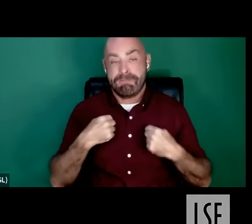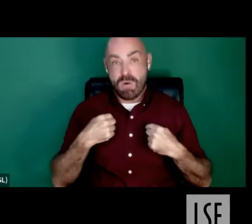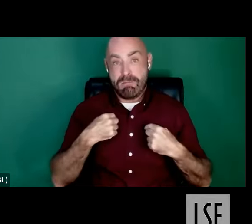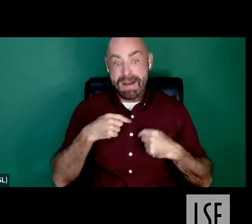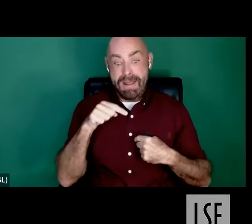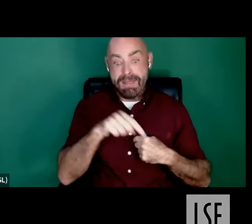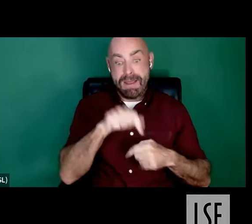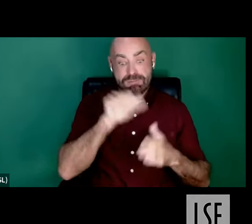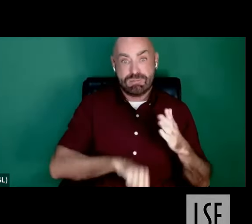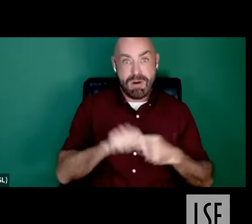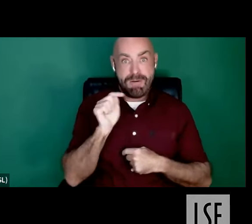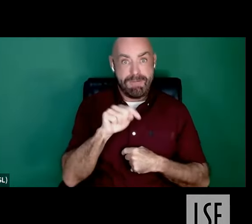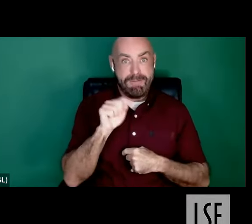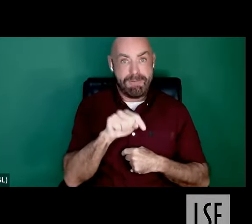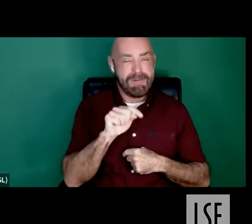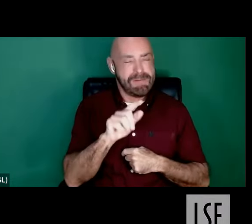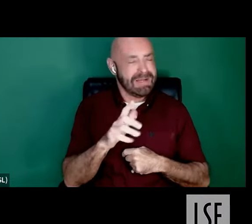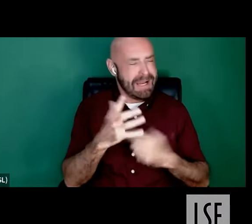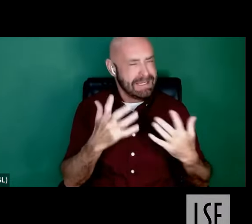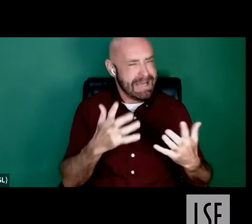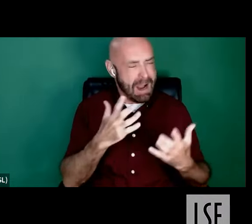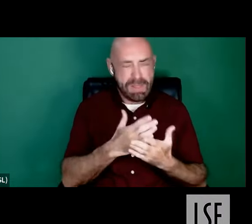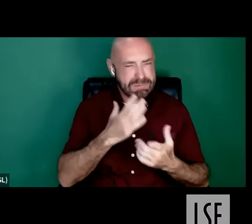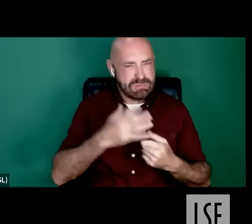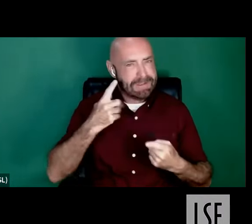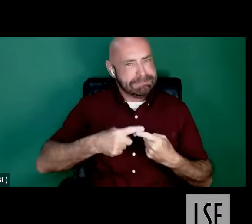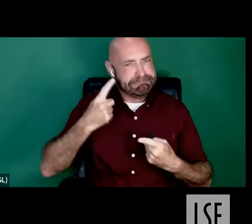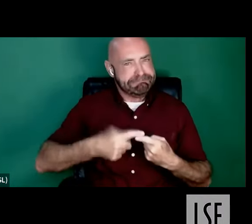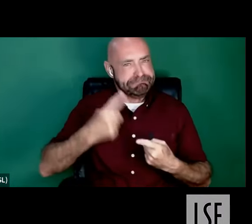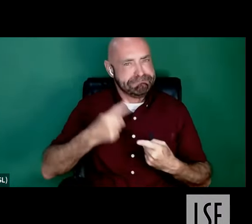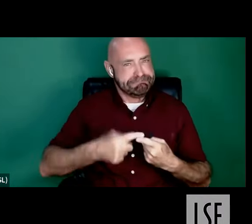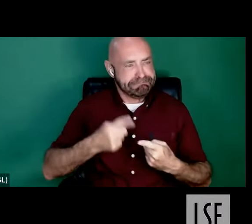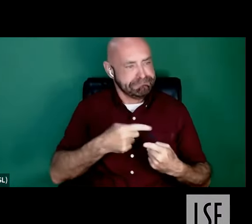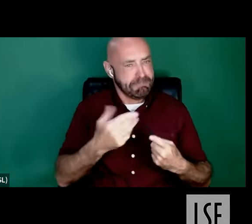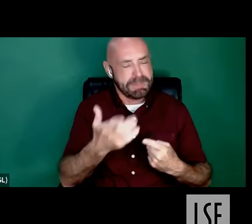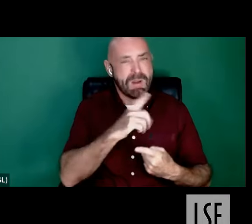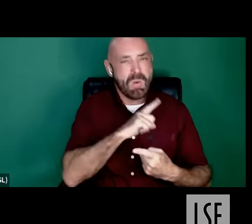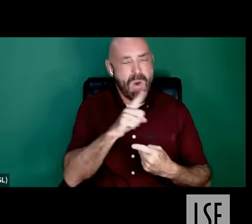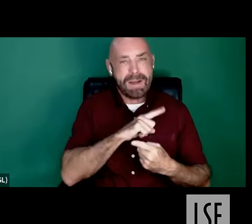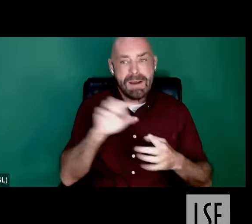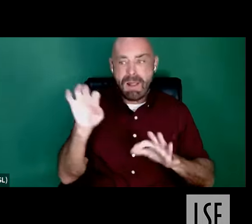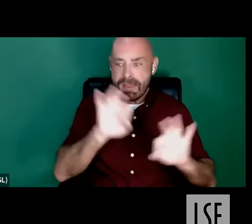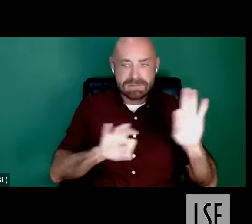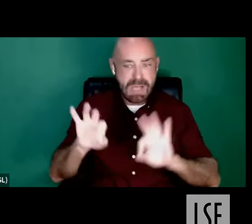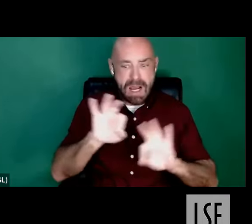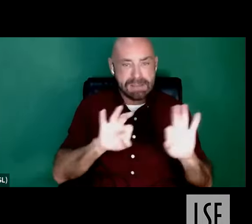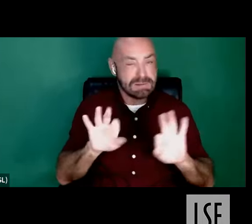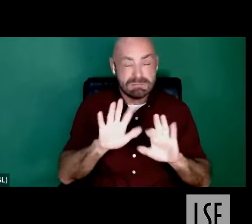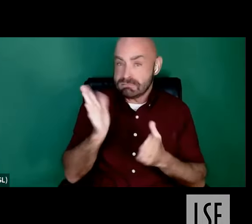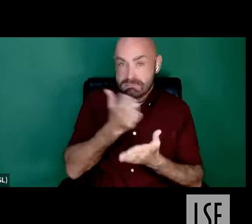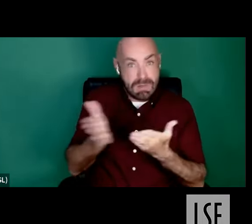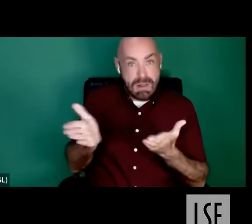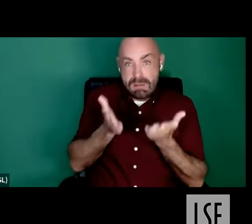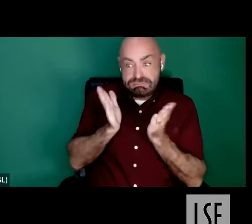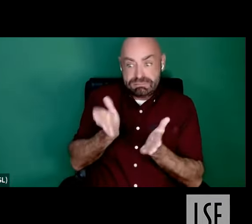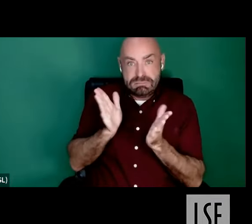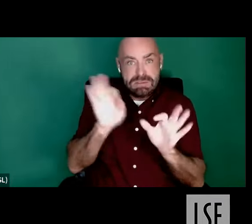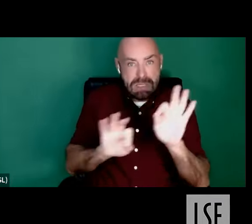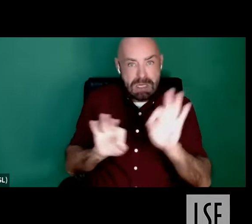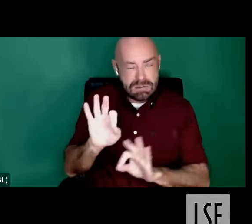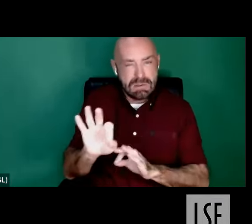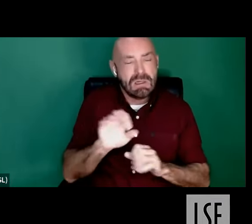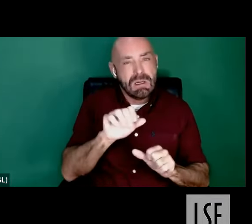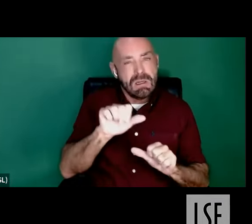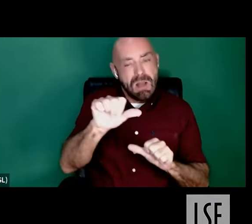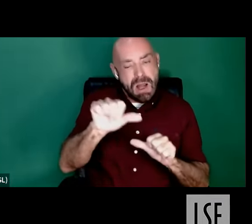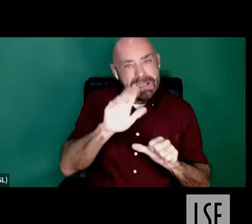of it all, because I think there is now real urgency because the science is absolutely clear on this. We've now got less than a